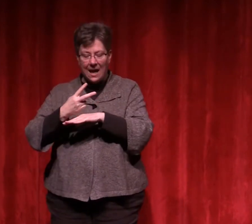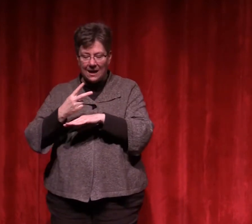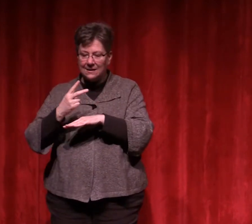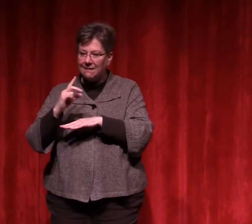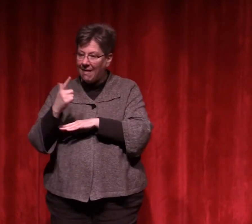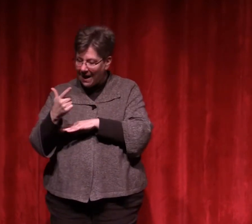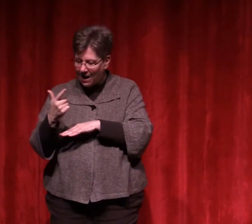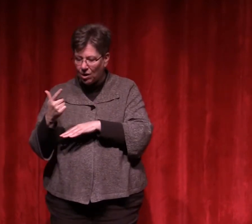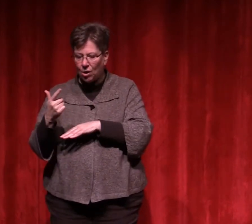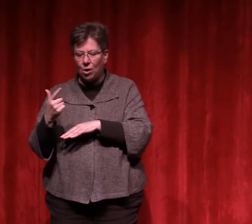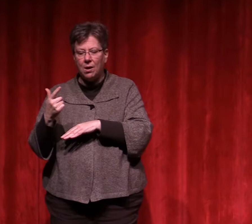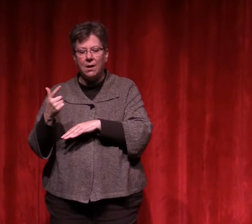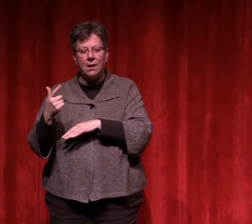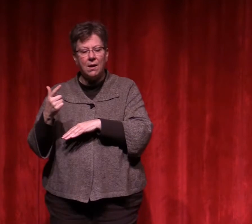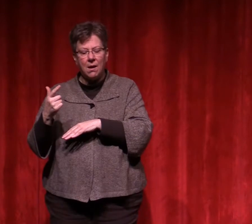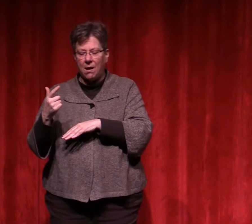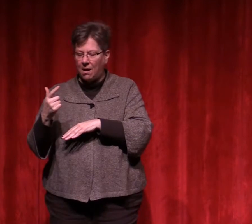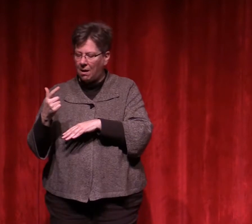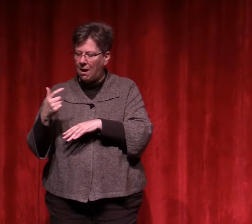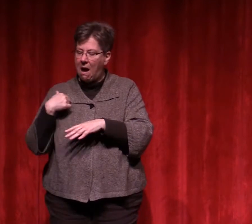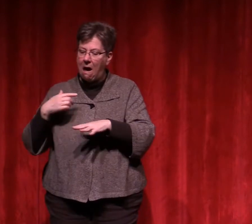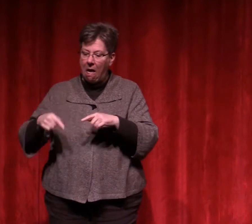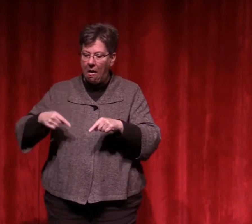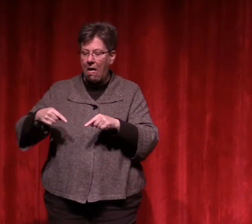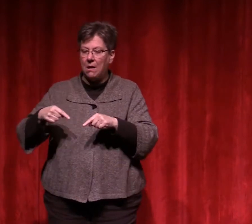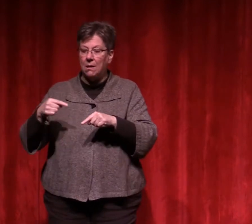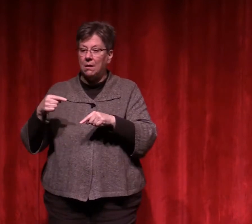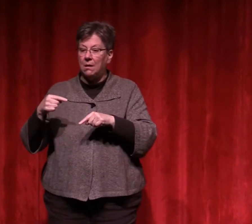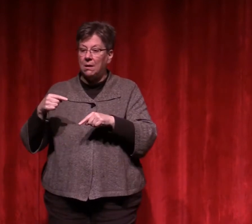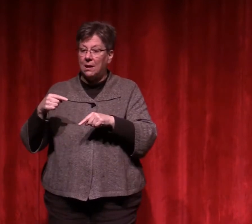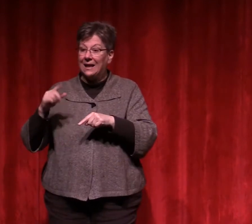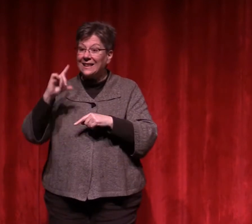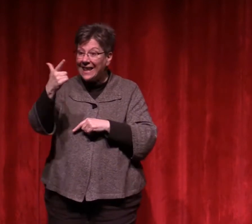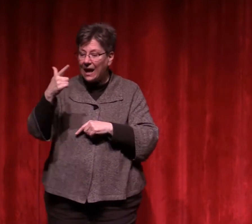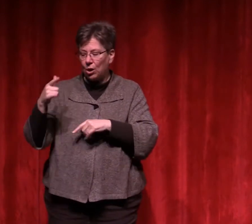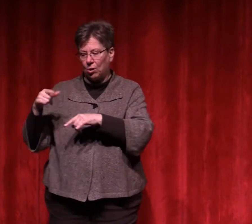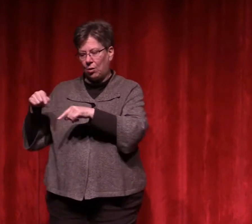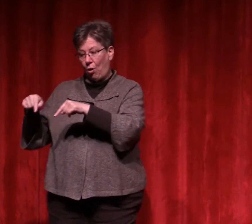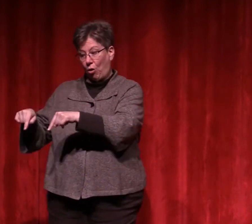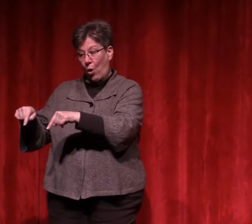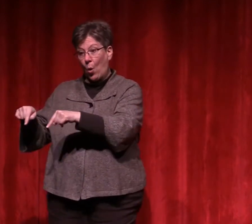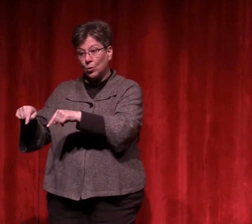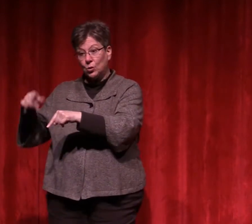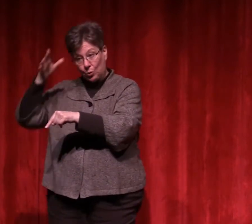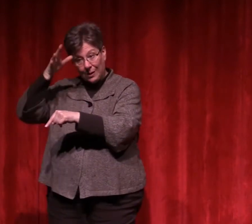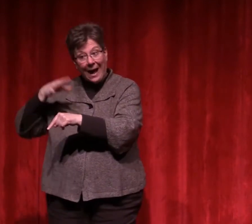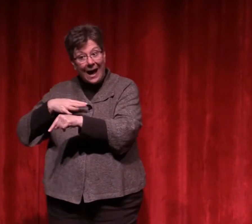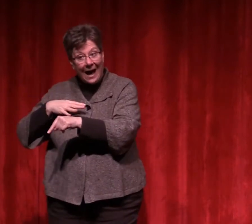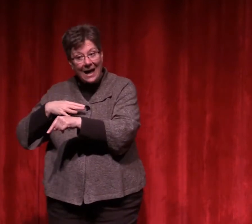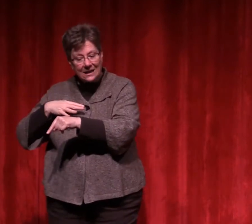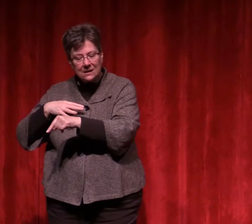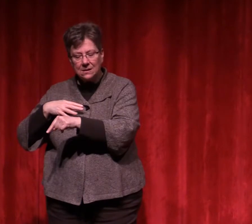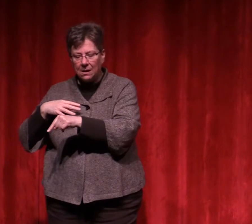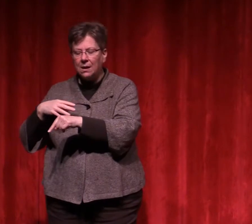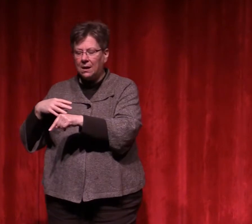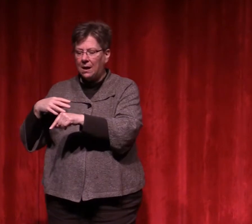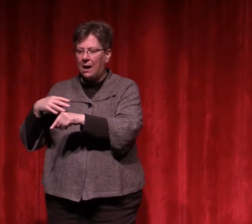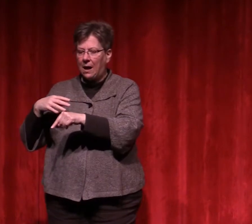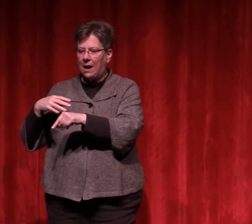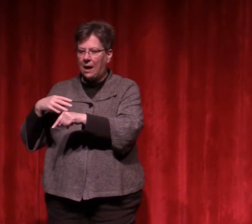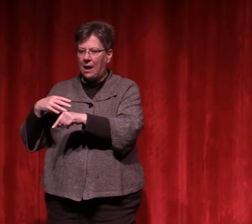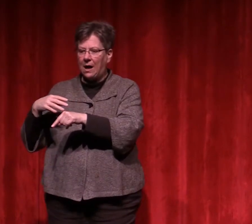after that, those same two guys that I was skiing with had me skiing in a monoski as if I was a